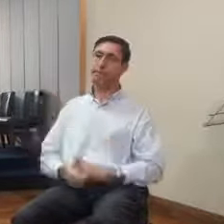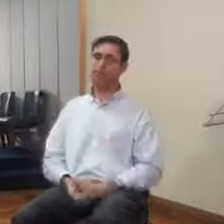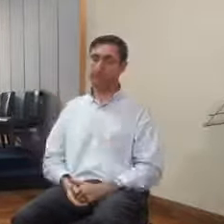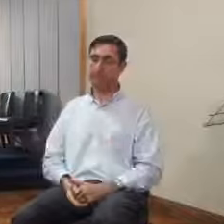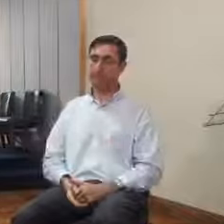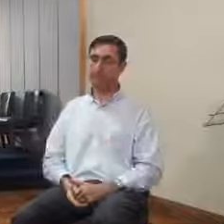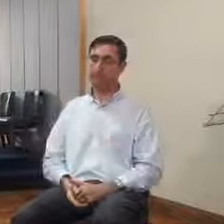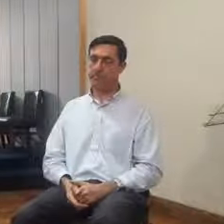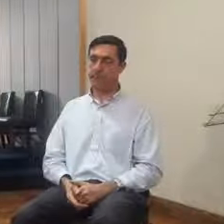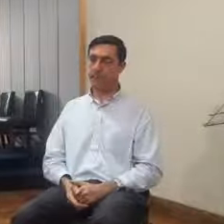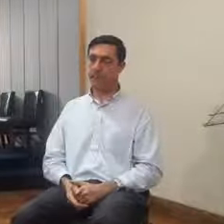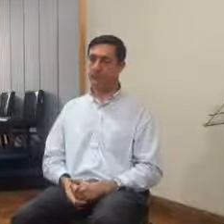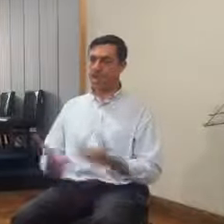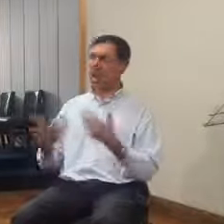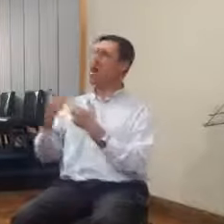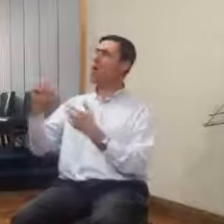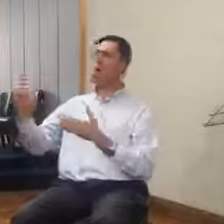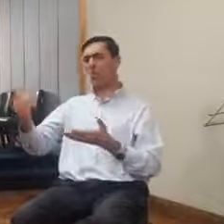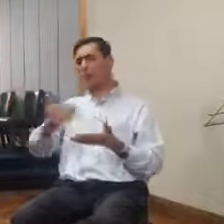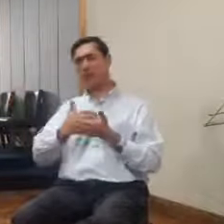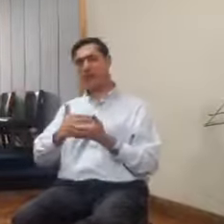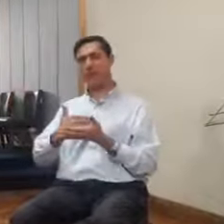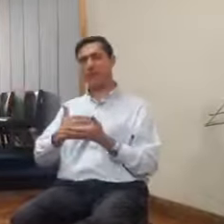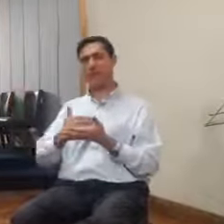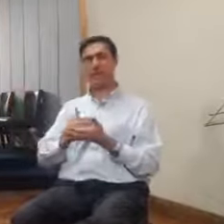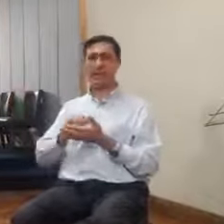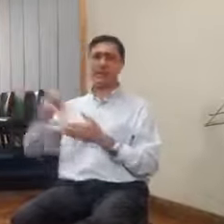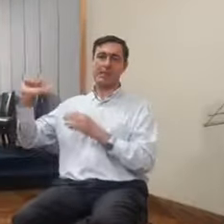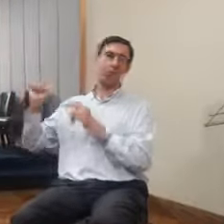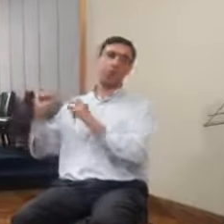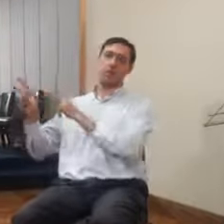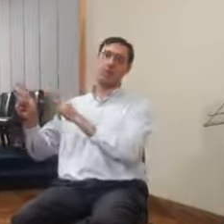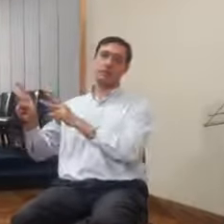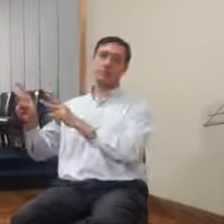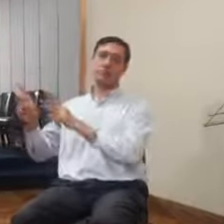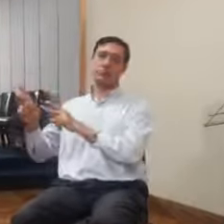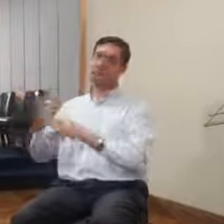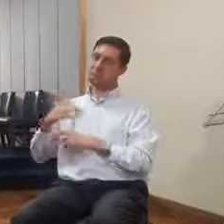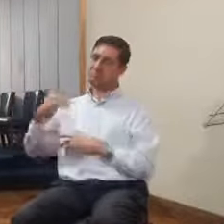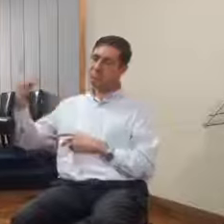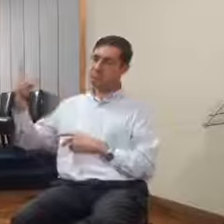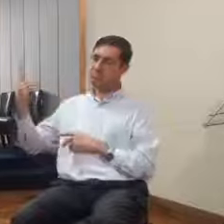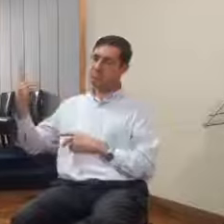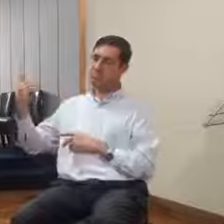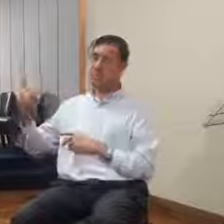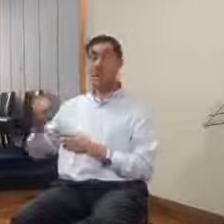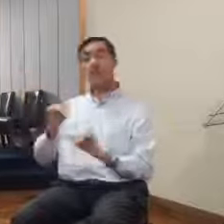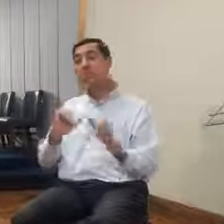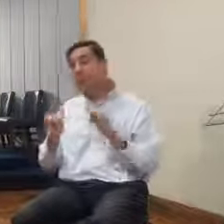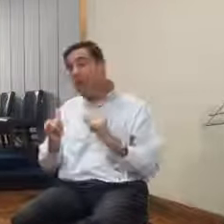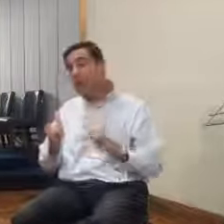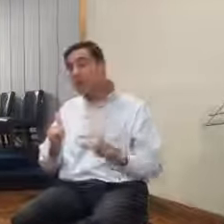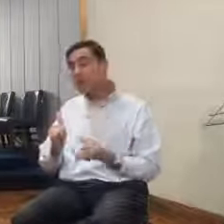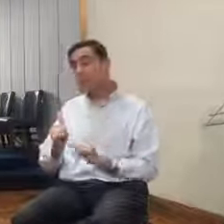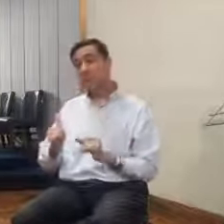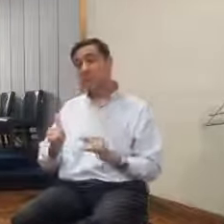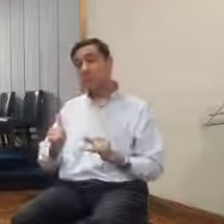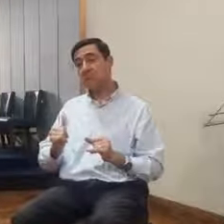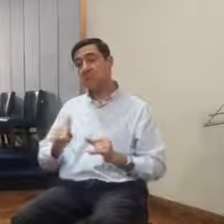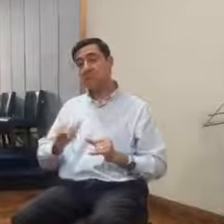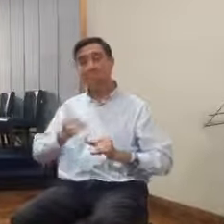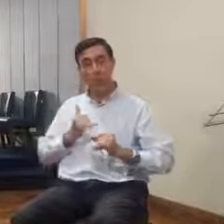he sees fit from many things. And not necessarily by completely relieving us in earthly needs. He doesn't contradict